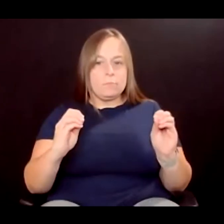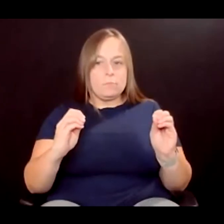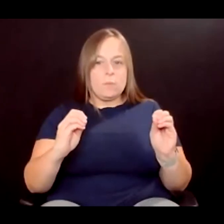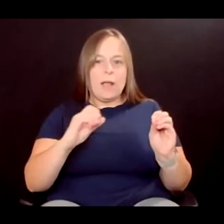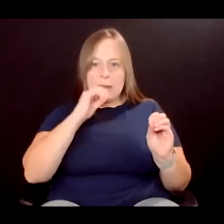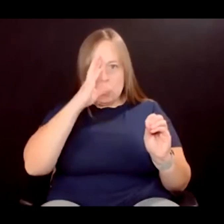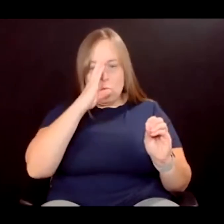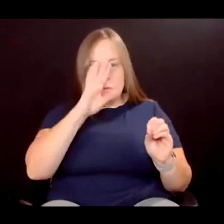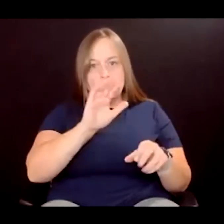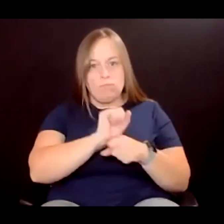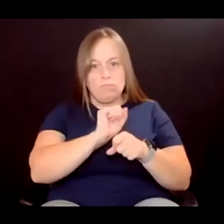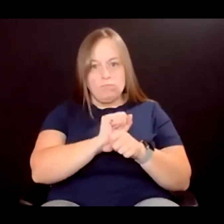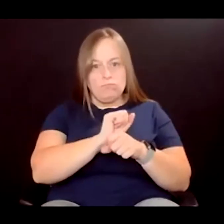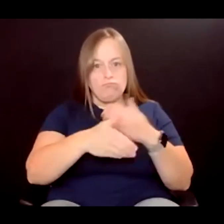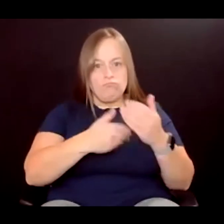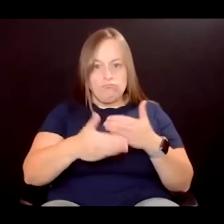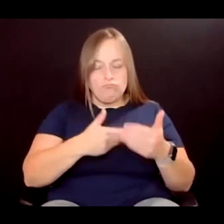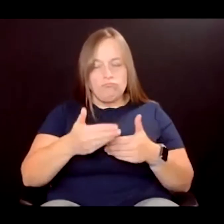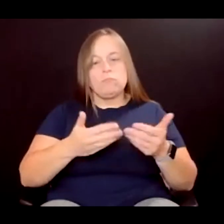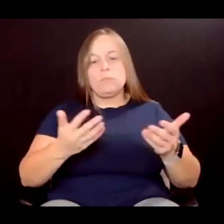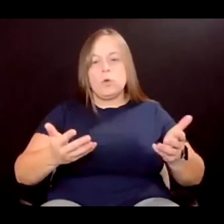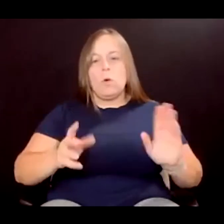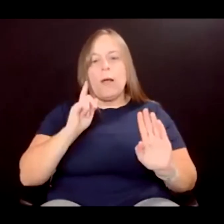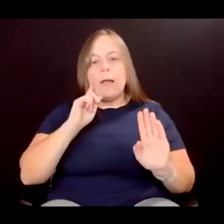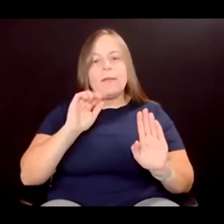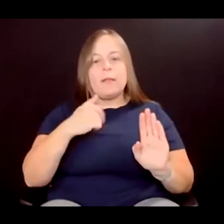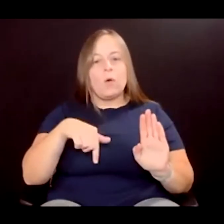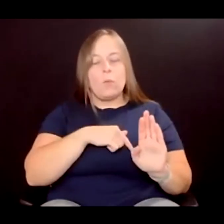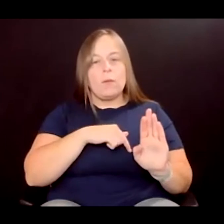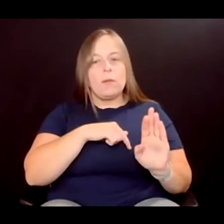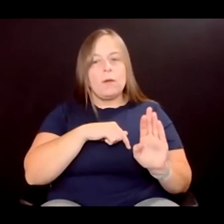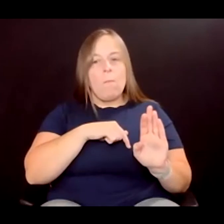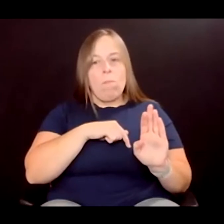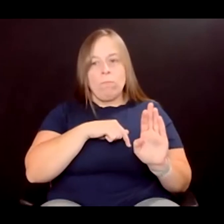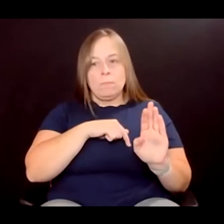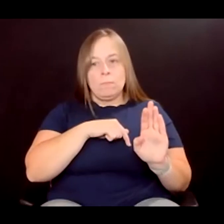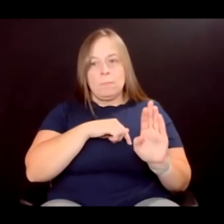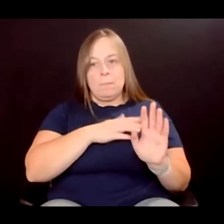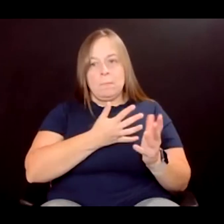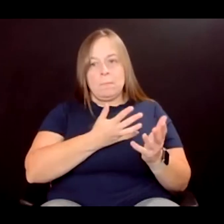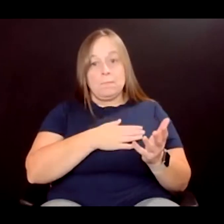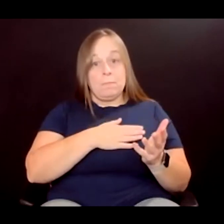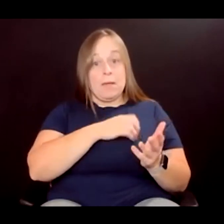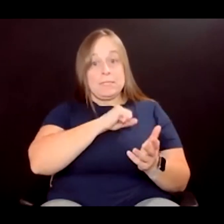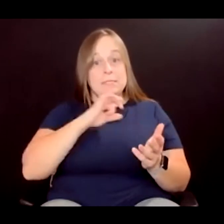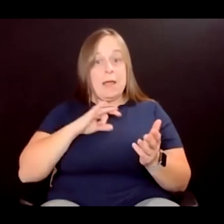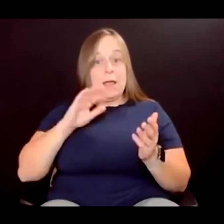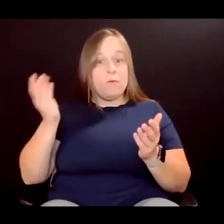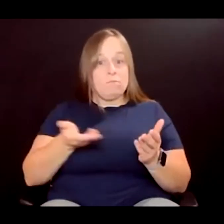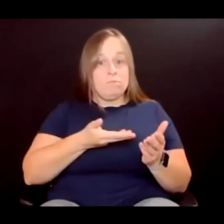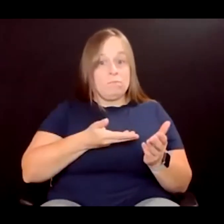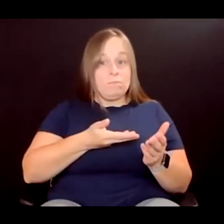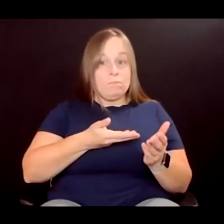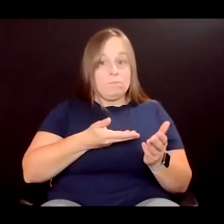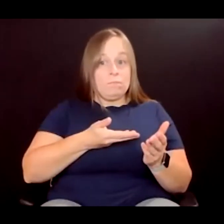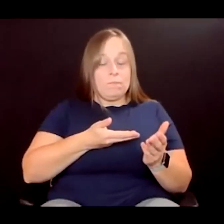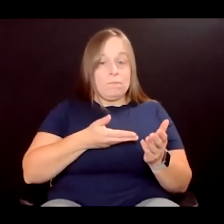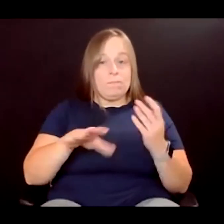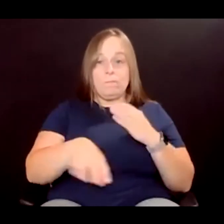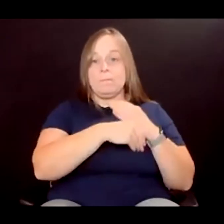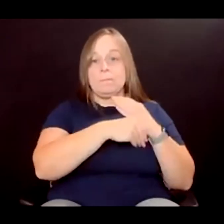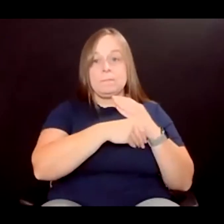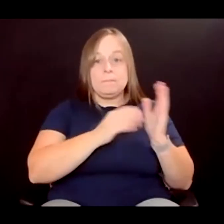these little concerns, they're not little concerns, I should Yeah. say all these concerns are taken care of and at the forefront of conversation.